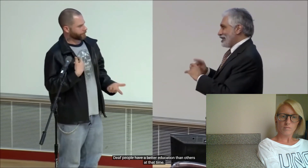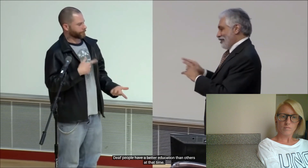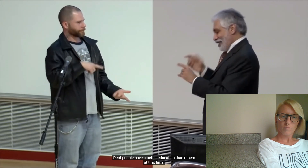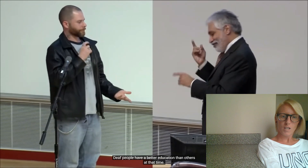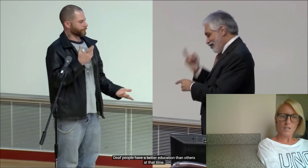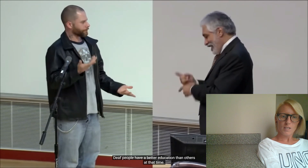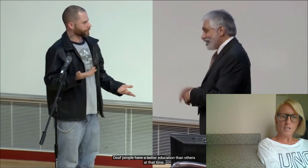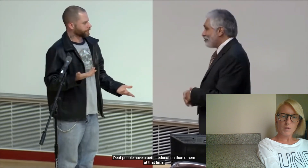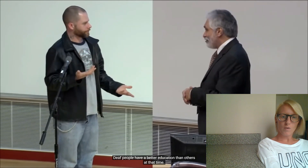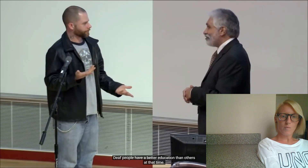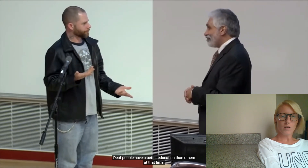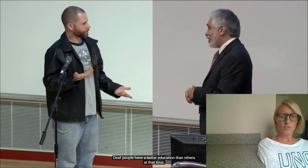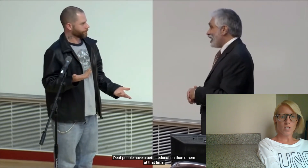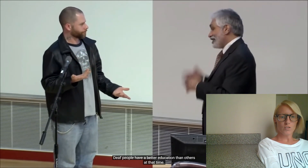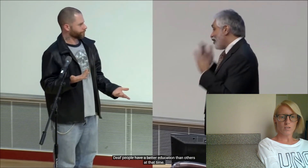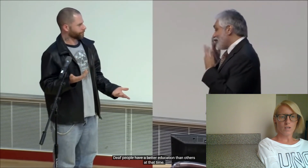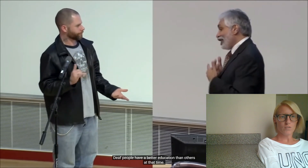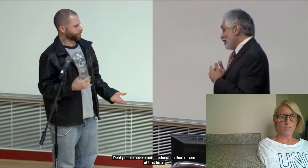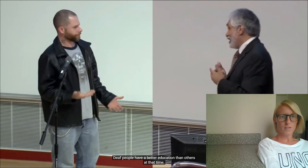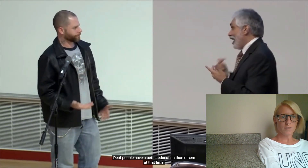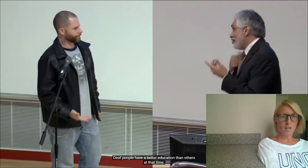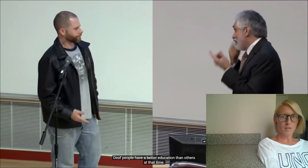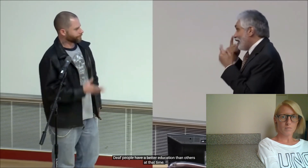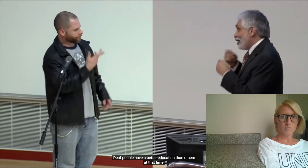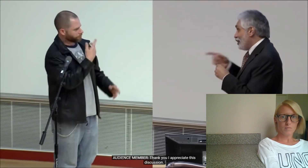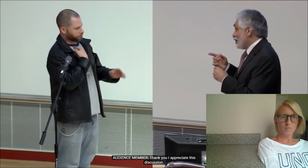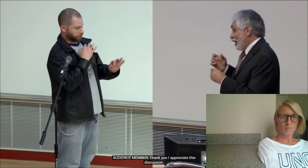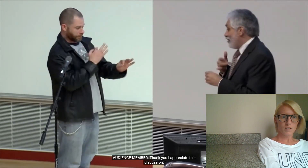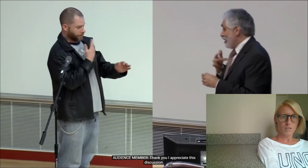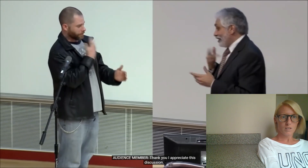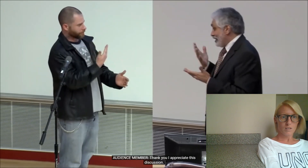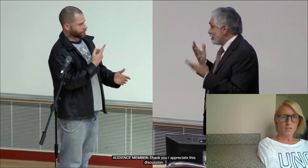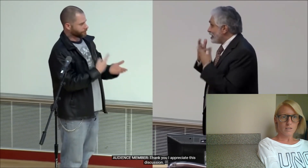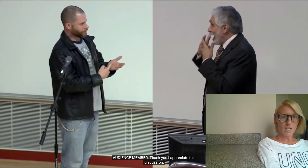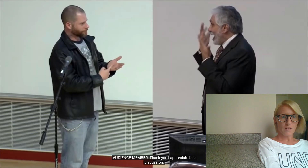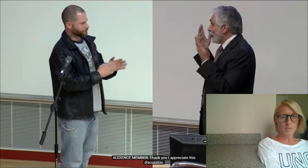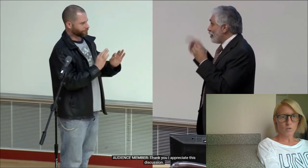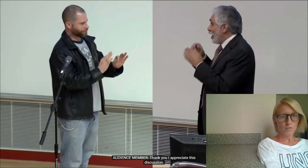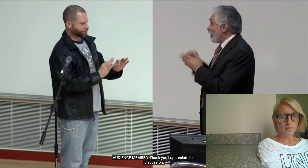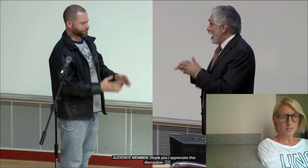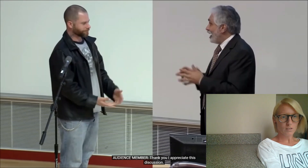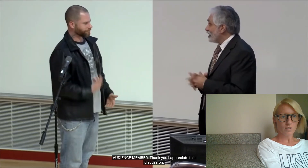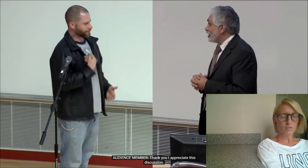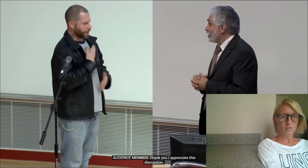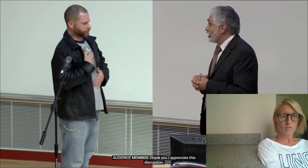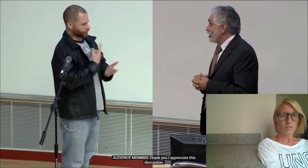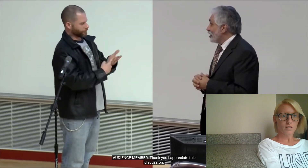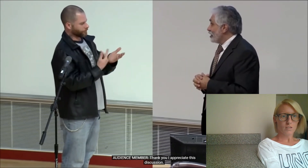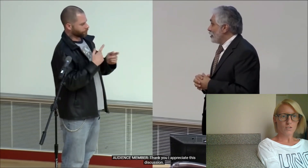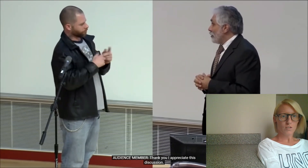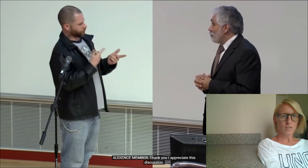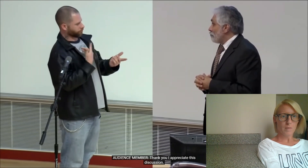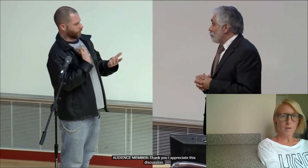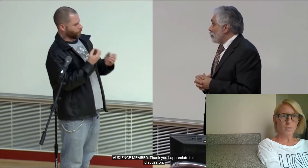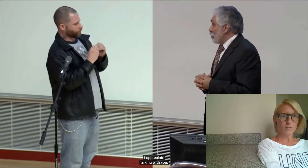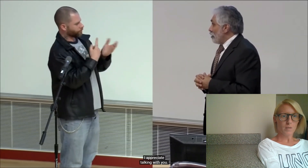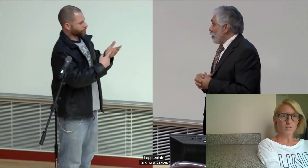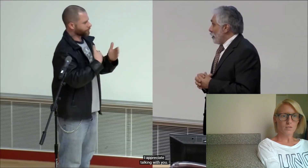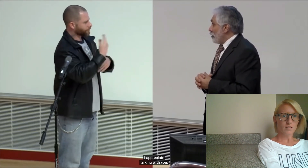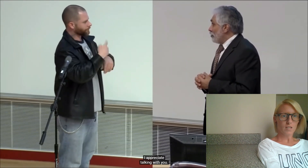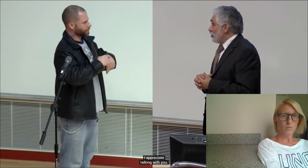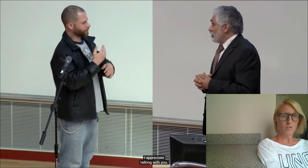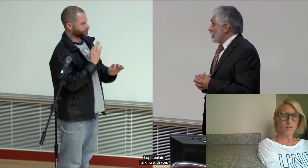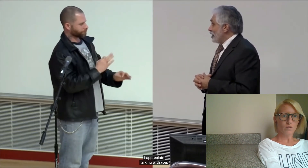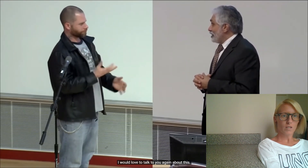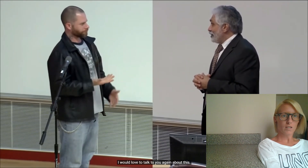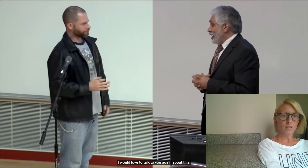Deaf people had a better Deaf people have a education than better others at education that than others time. at this time. Yeah, that's perfect. That's Thank you. I good appreciate this I'm discussion. happy I was able to